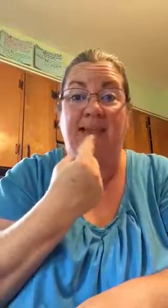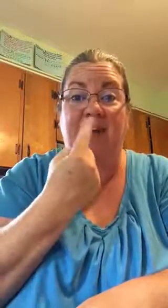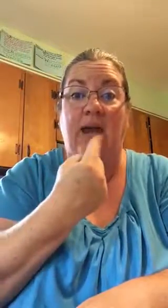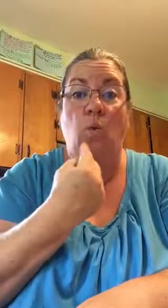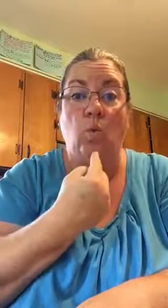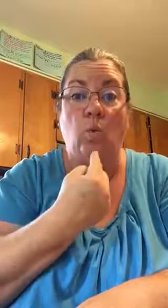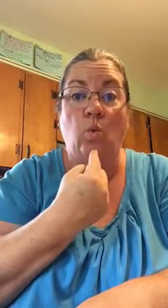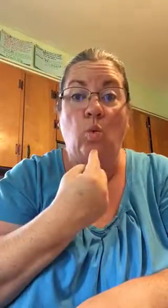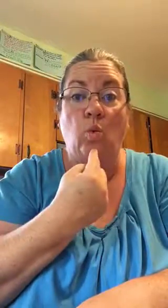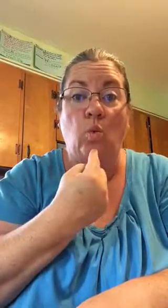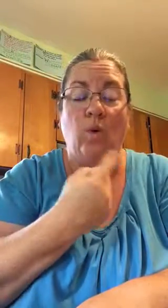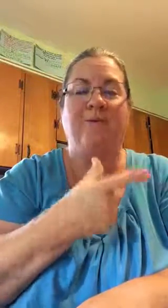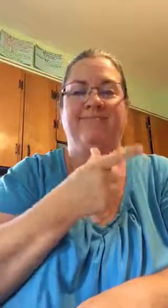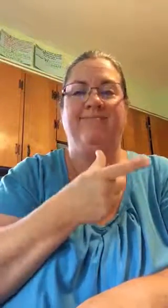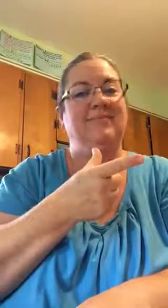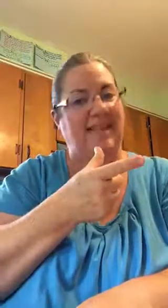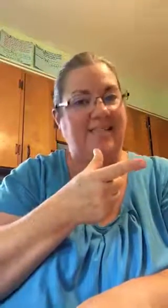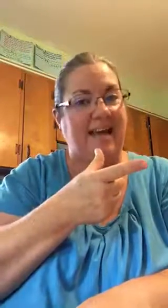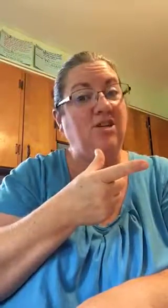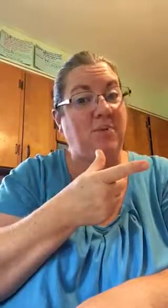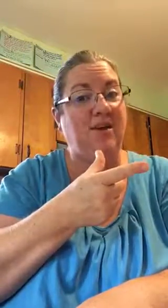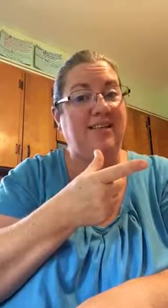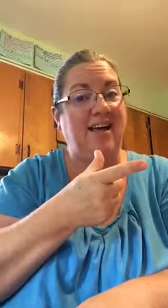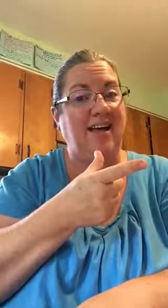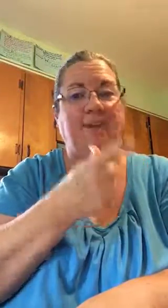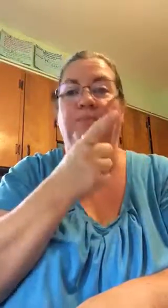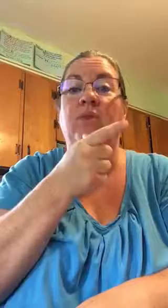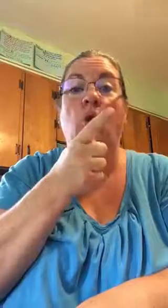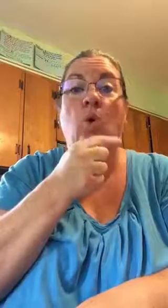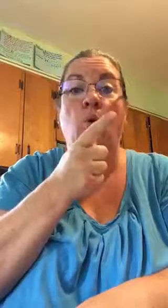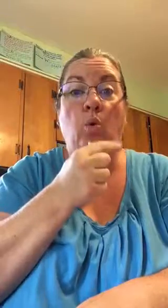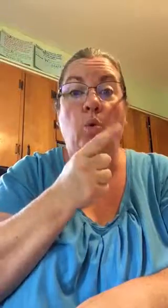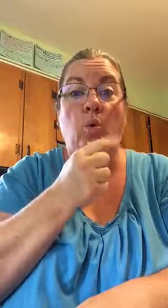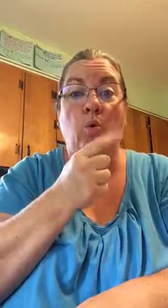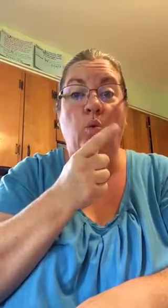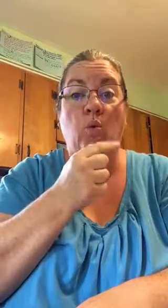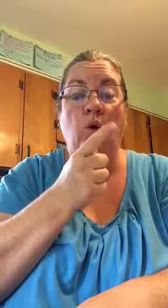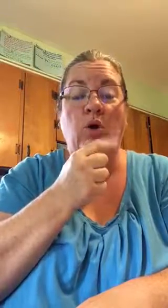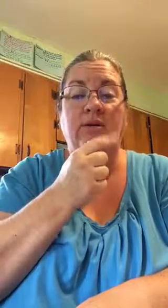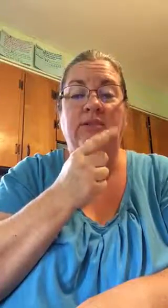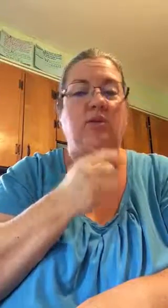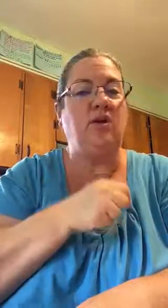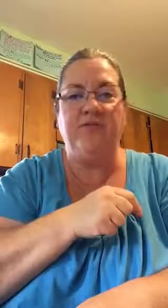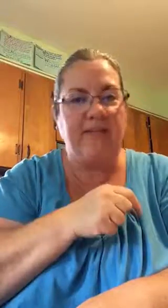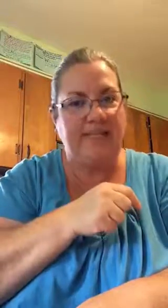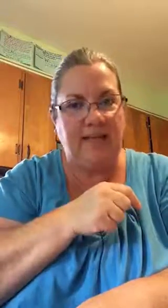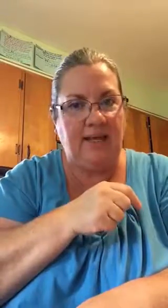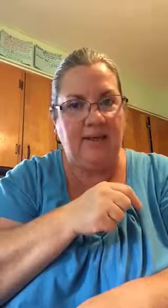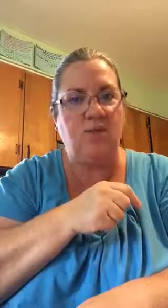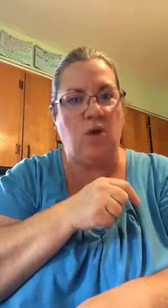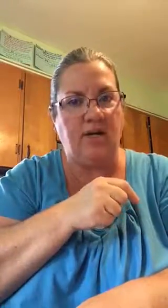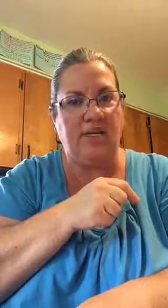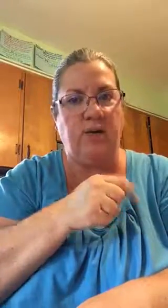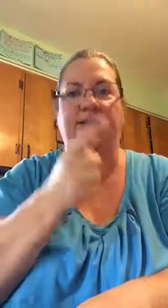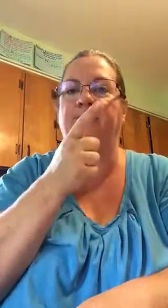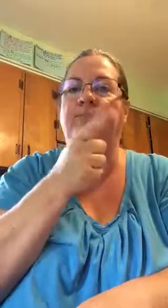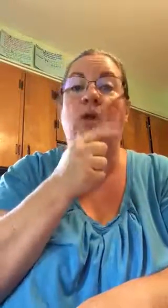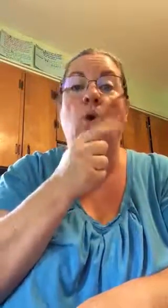that. It's actually part of the sign. Who? So don't feel silly, because we're all going to do it.